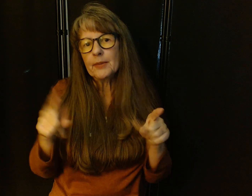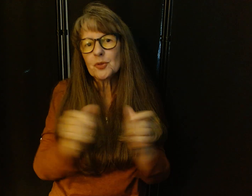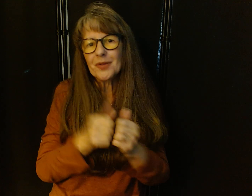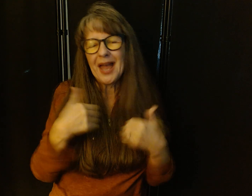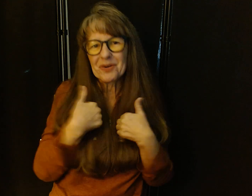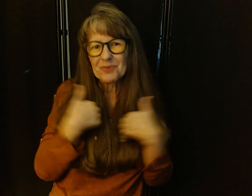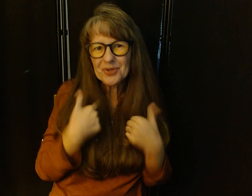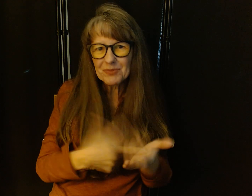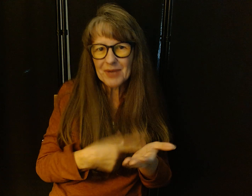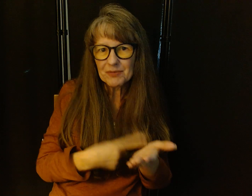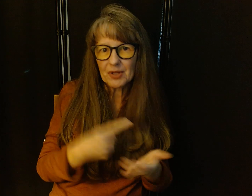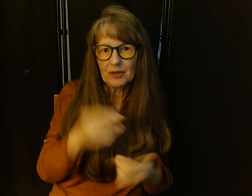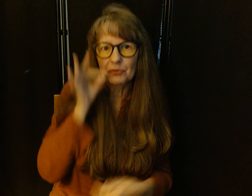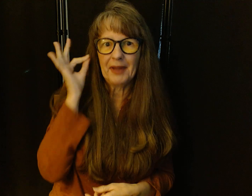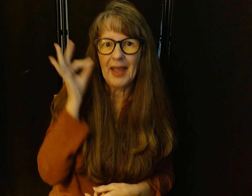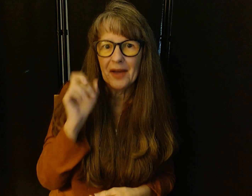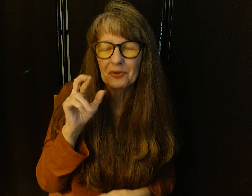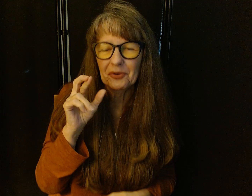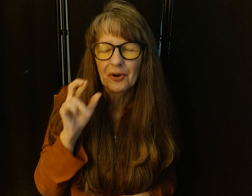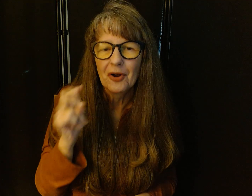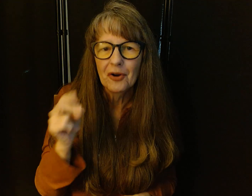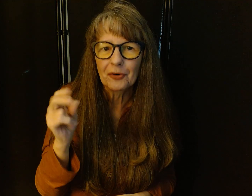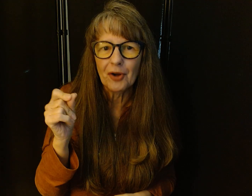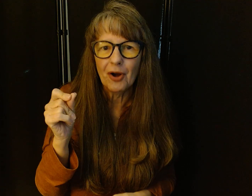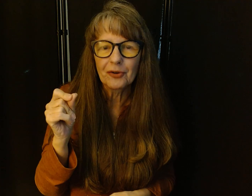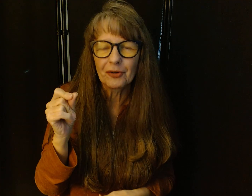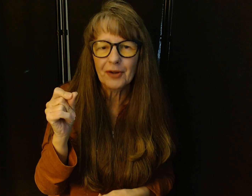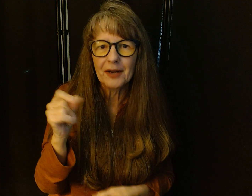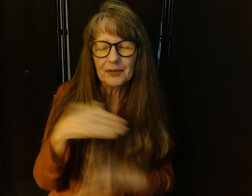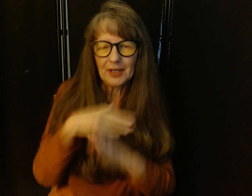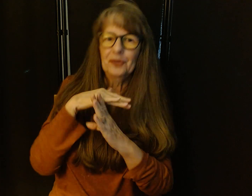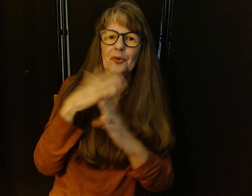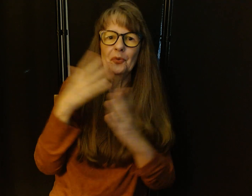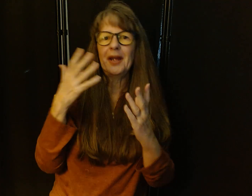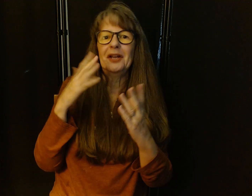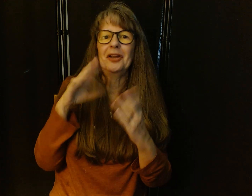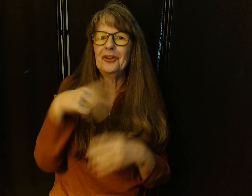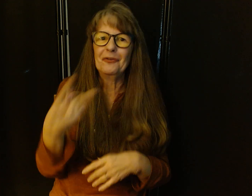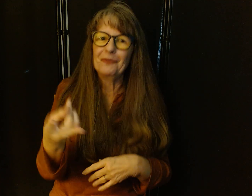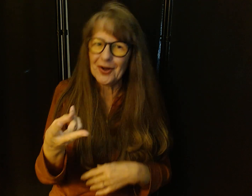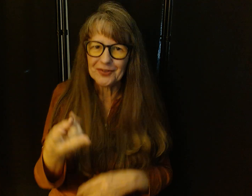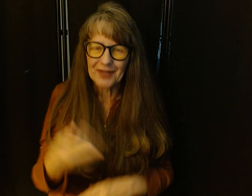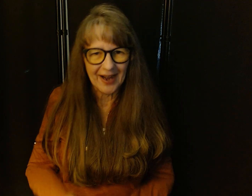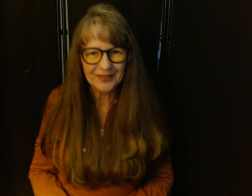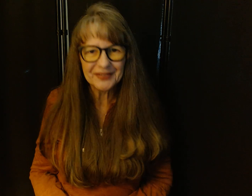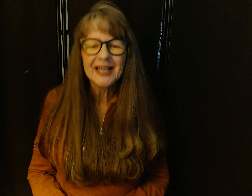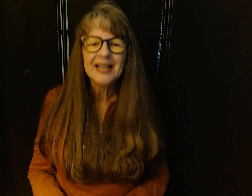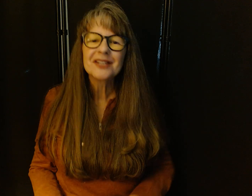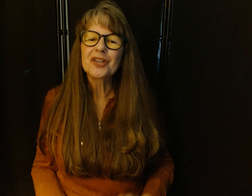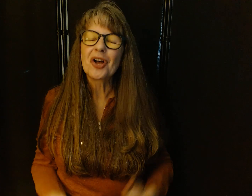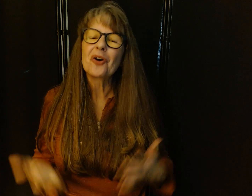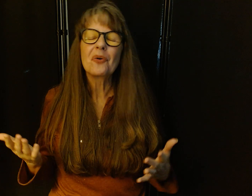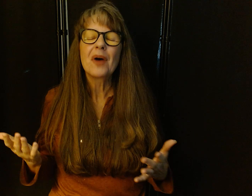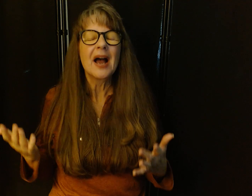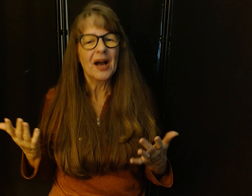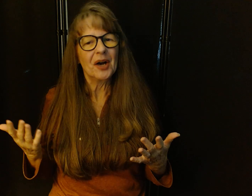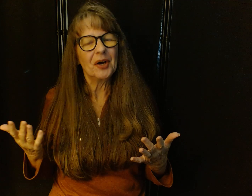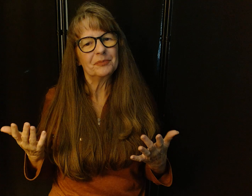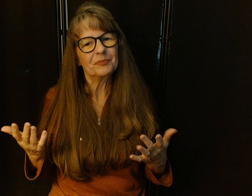with animals sometimes, like a cat or dog, or kind of get in your way and you fall down. So just kind